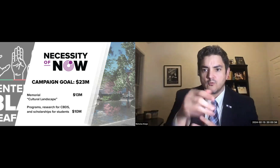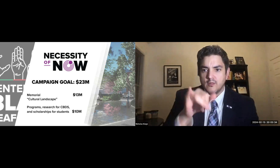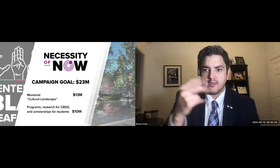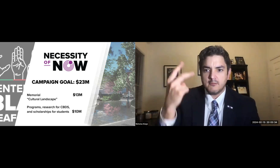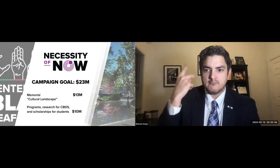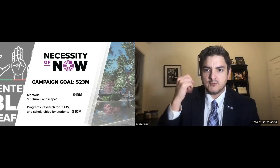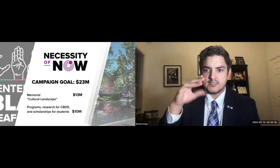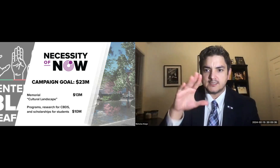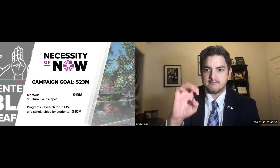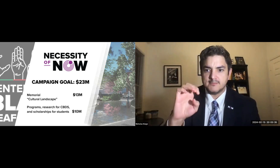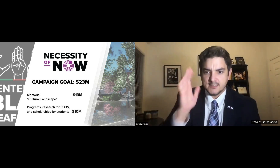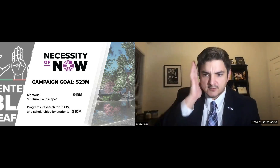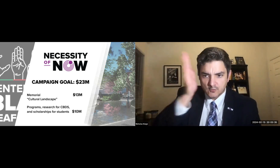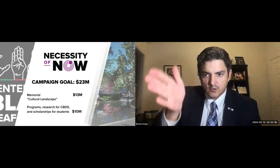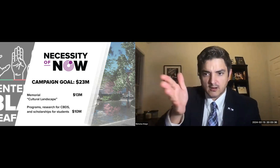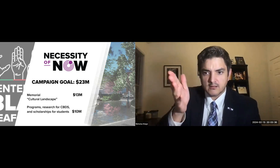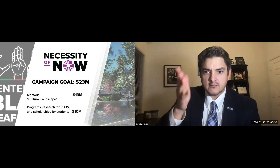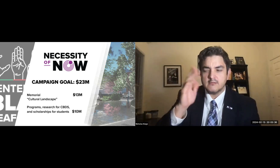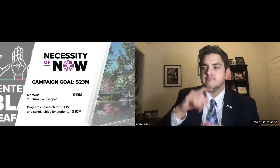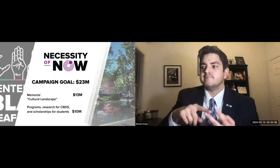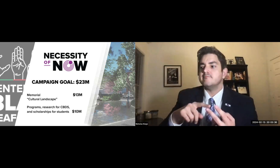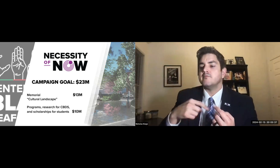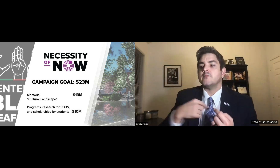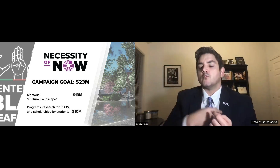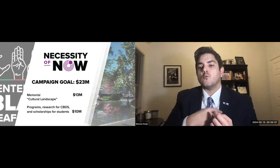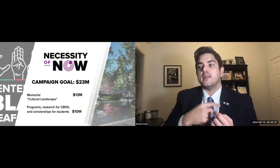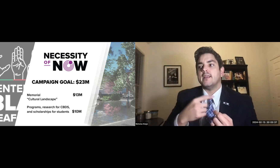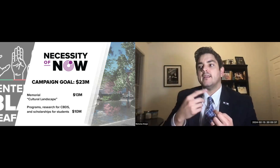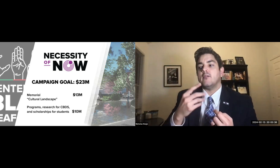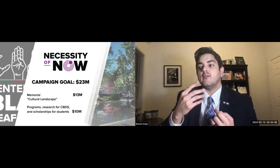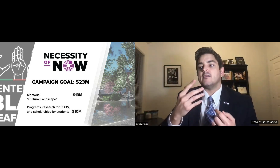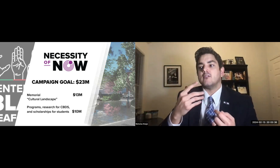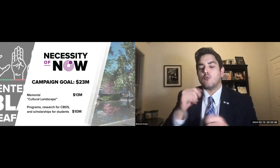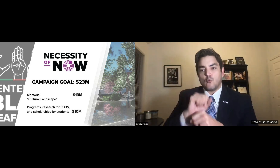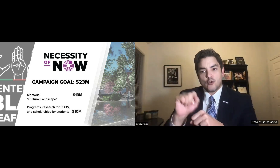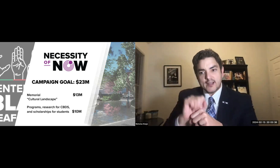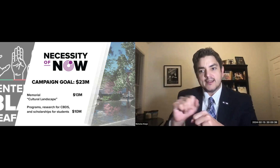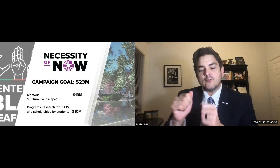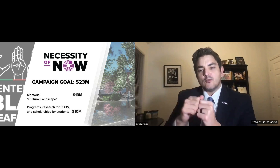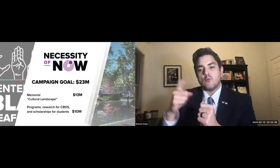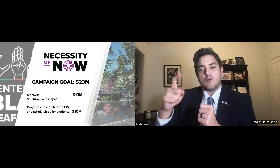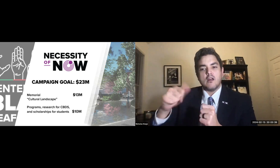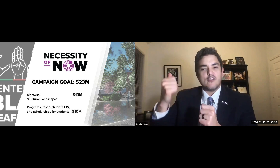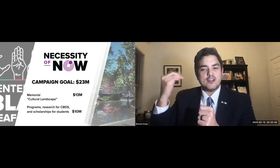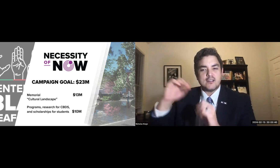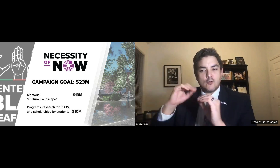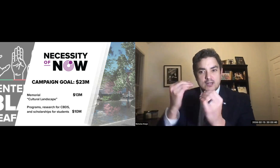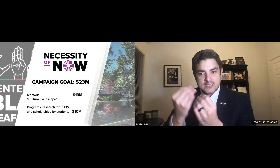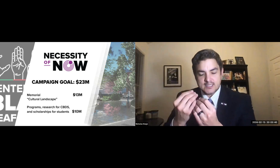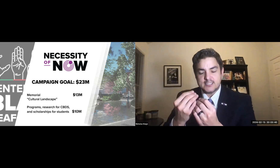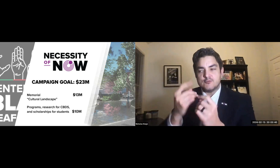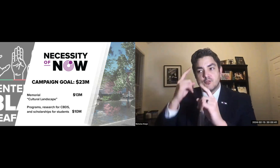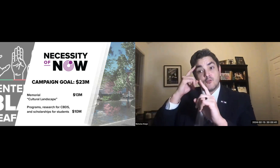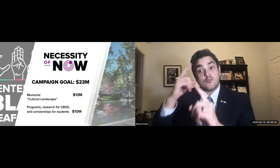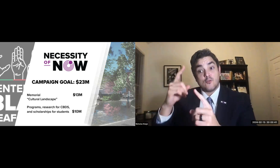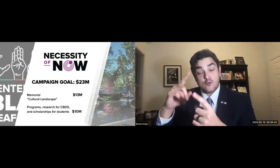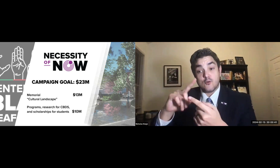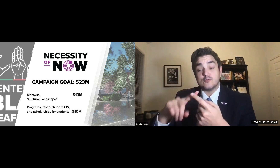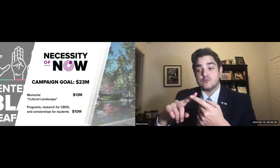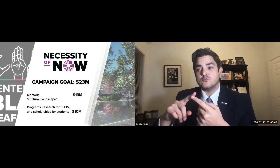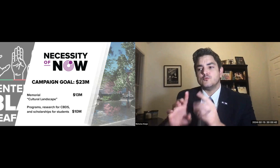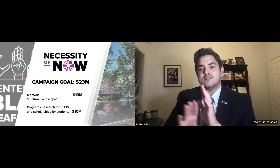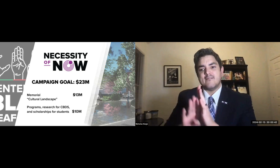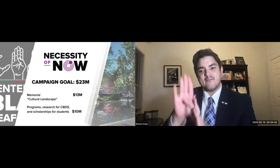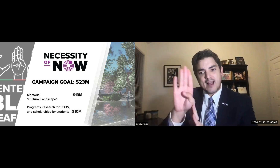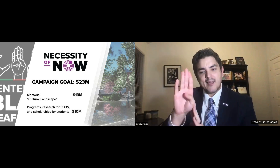do other tours. They're going to come to this memorial space. That's going to be part of the campus tour. So we're working with